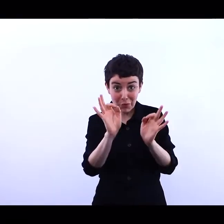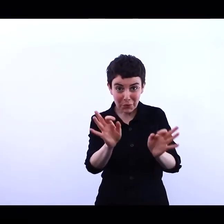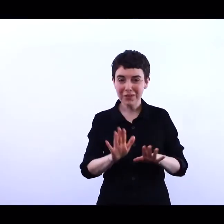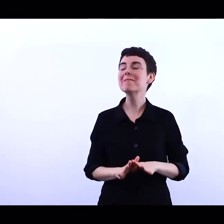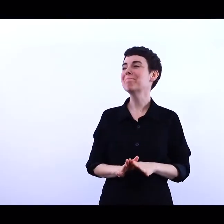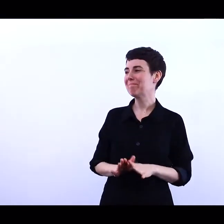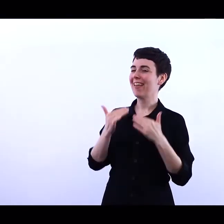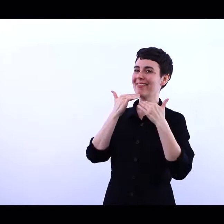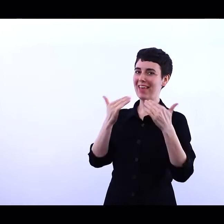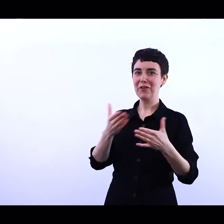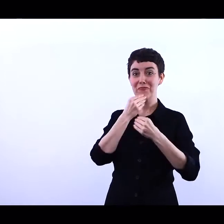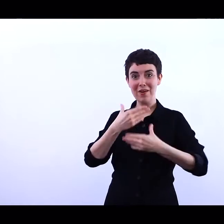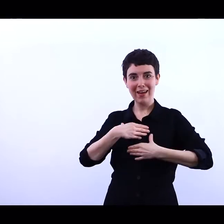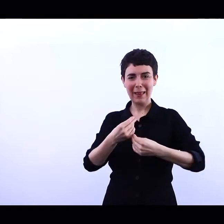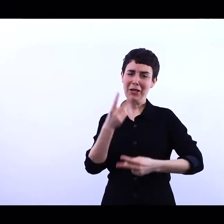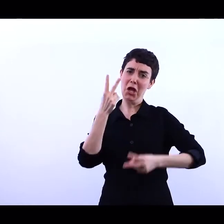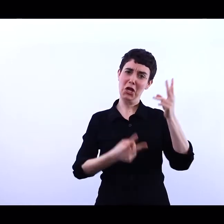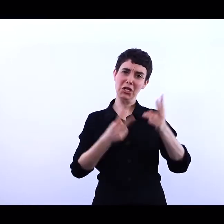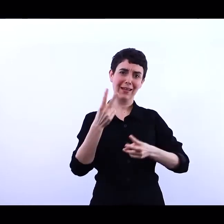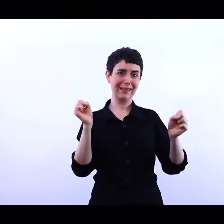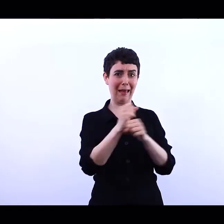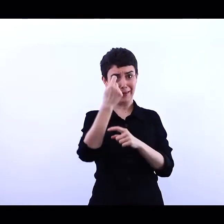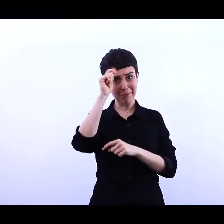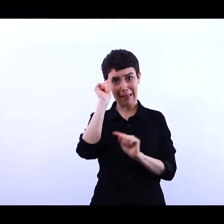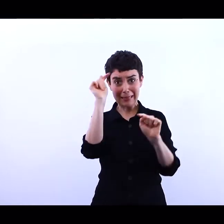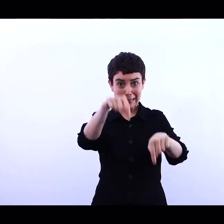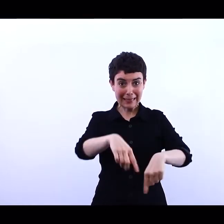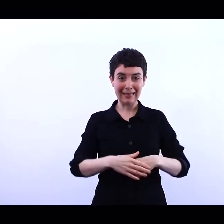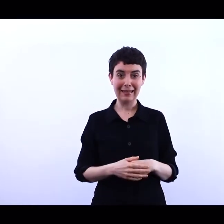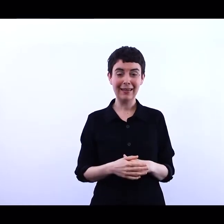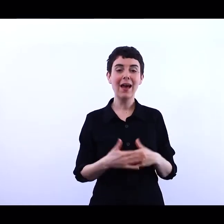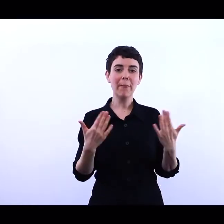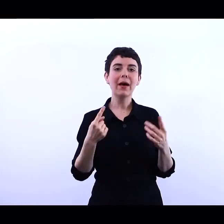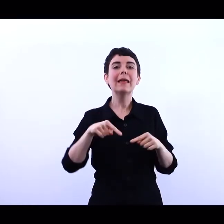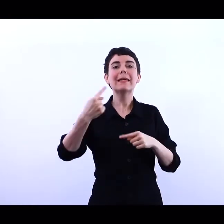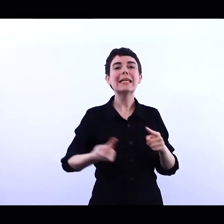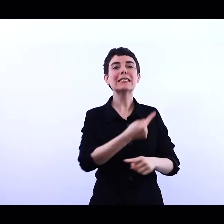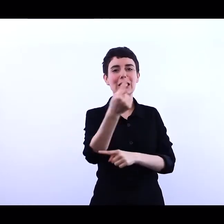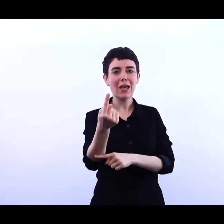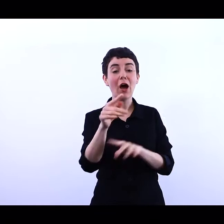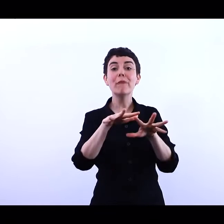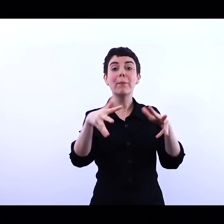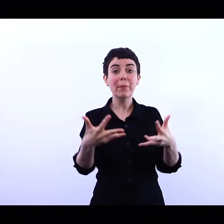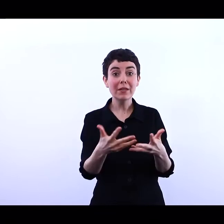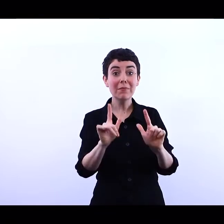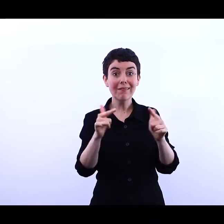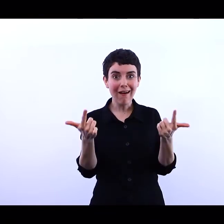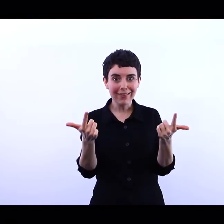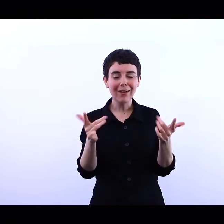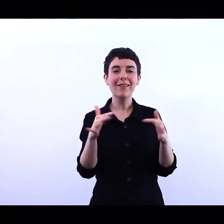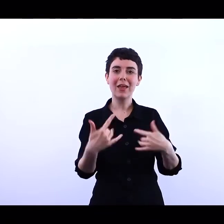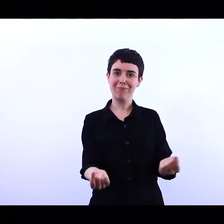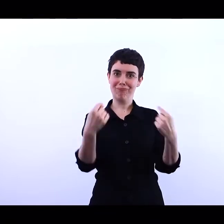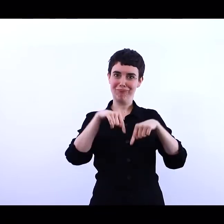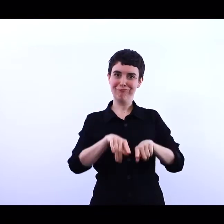you for having me. I am sad that I am not in Berlin right now, but in a year without a pandemic, I will come. That's great.